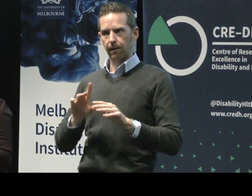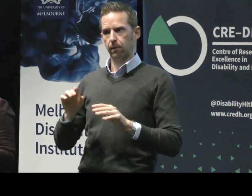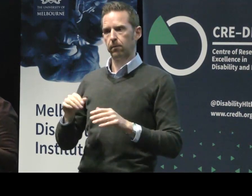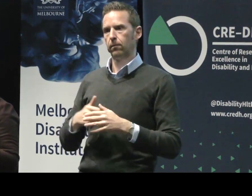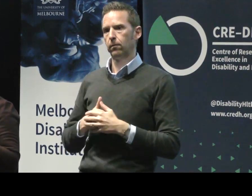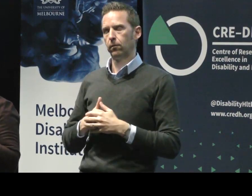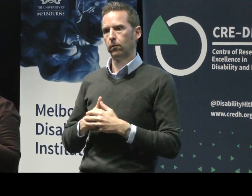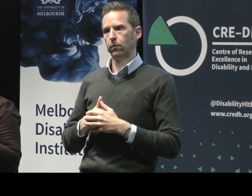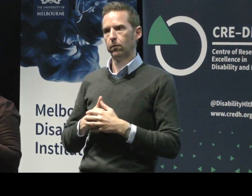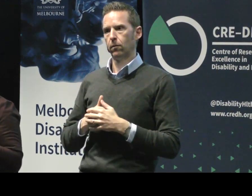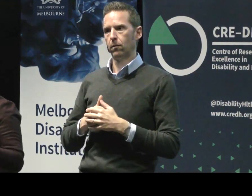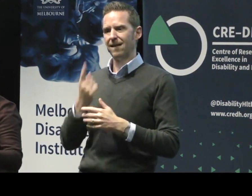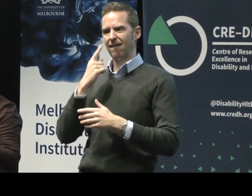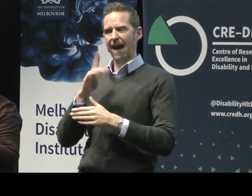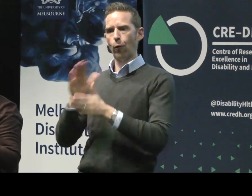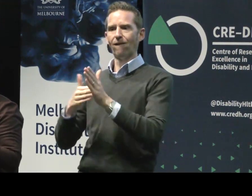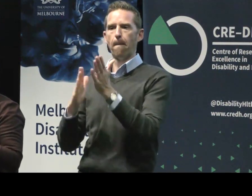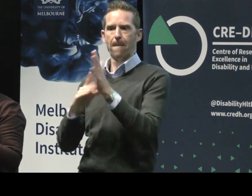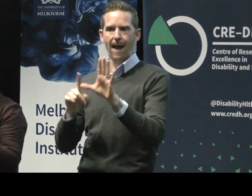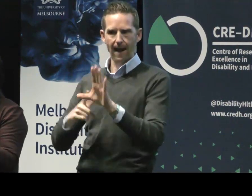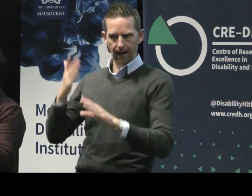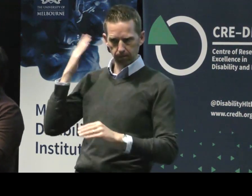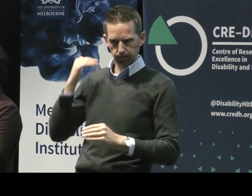that at the end of May.